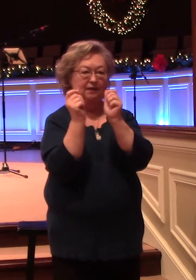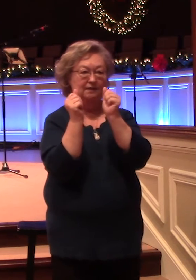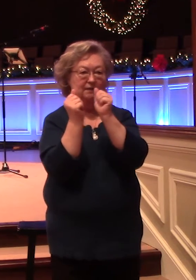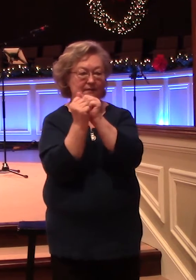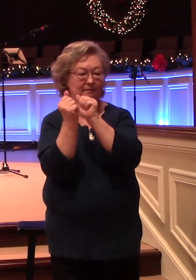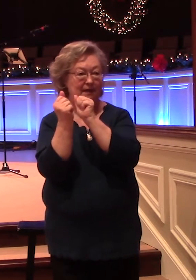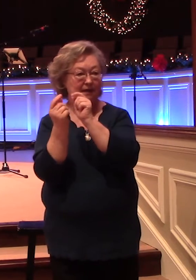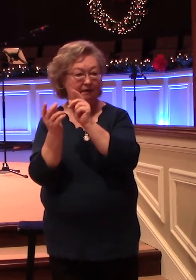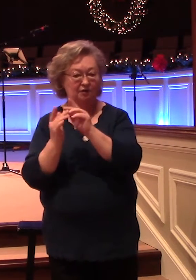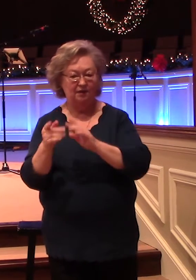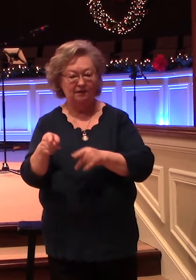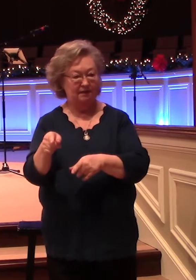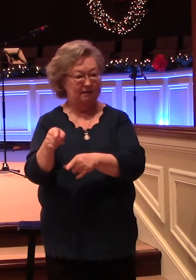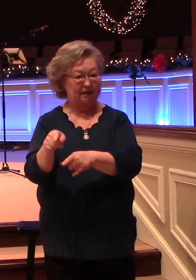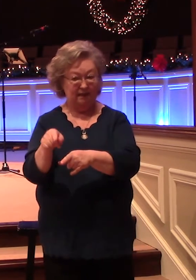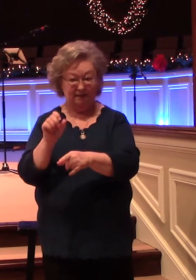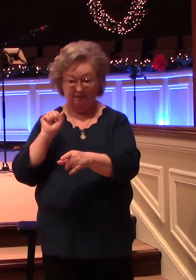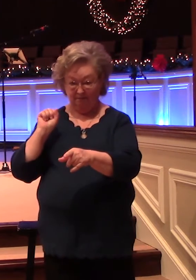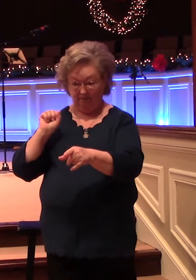sure.